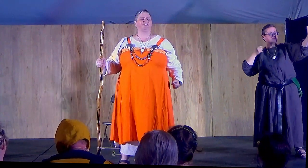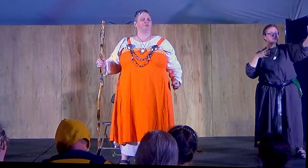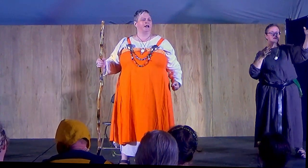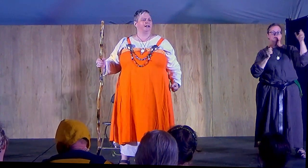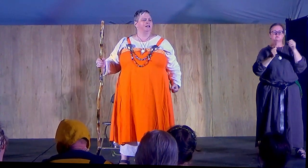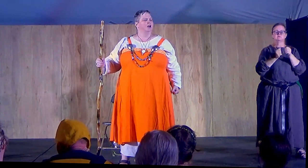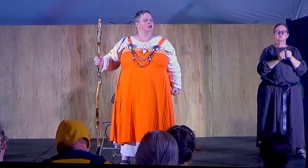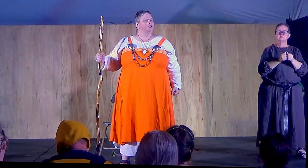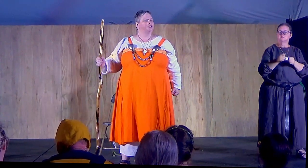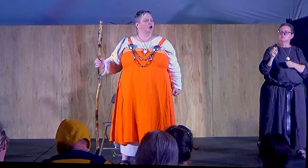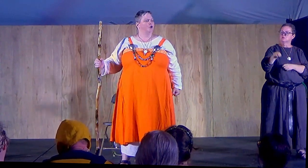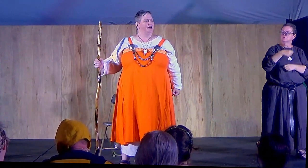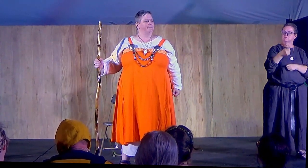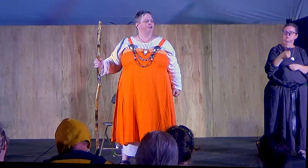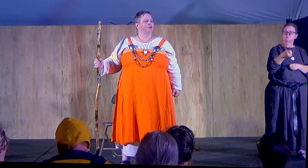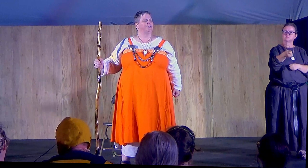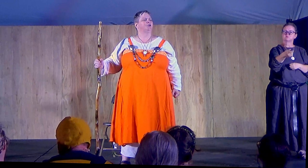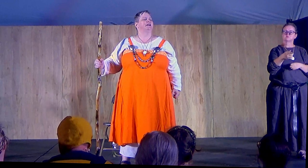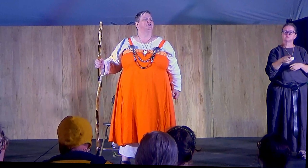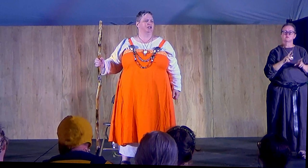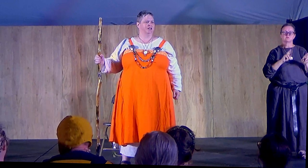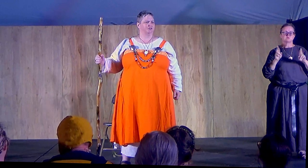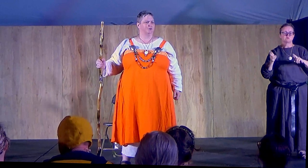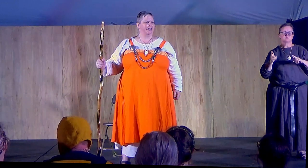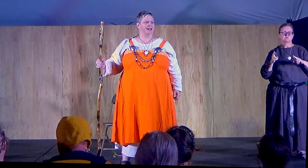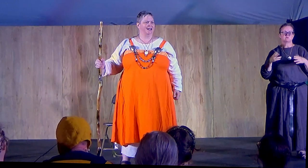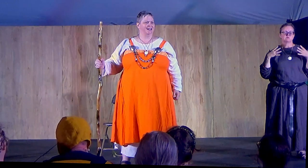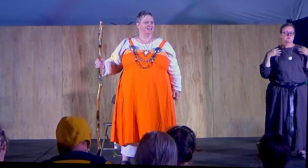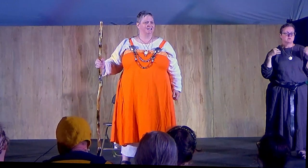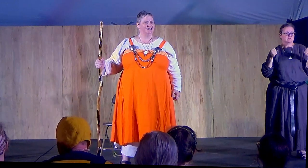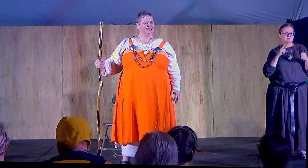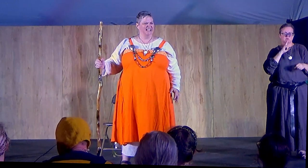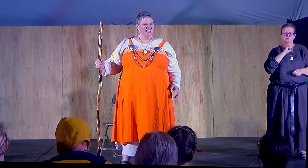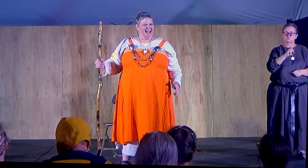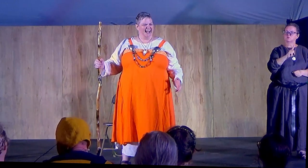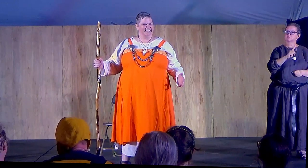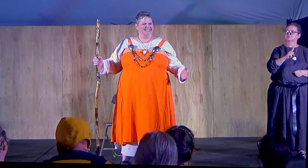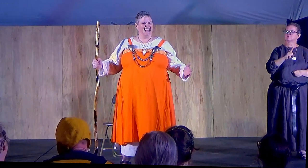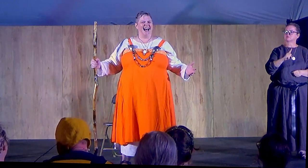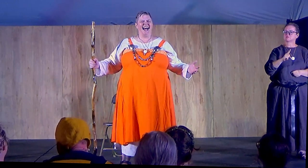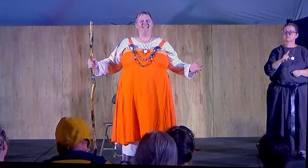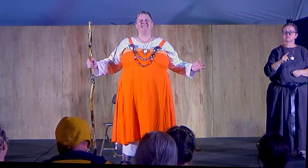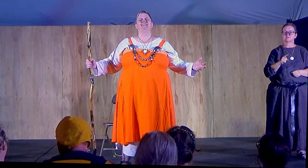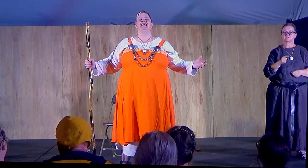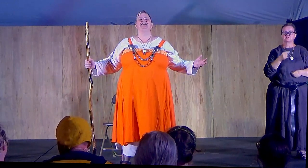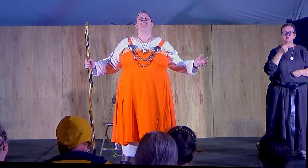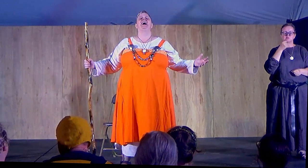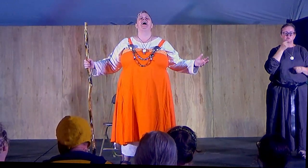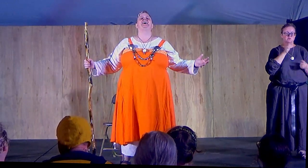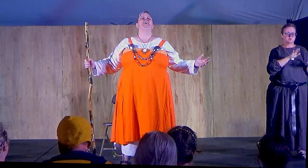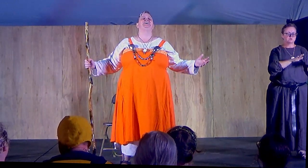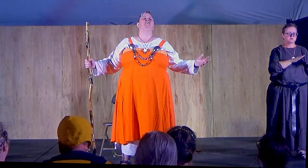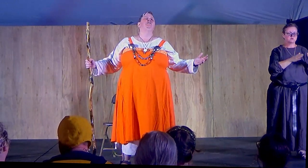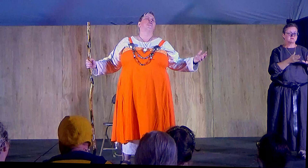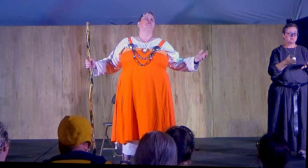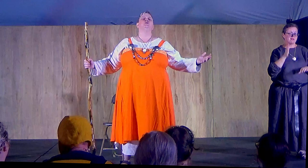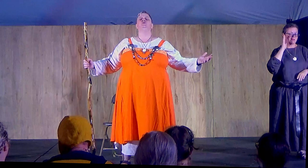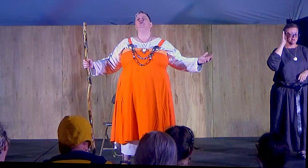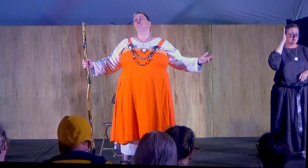blades at the ready, show them your courage is real. And as they lay